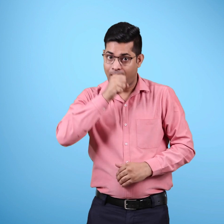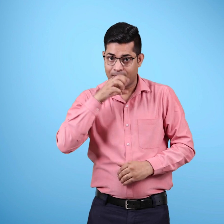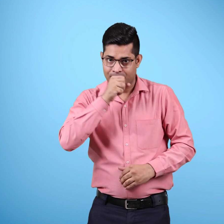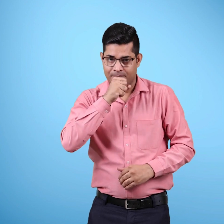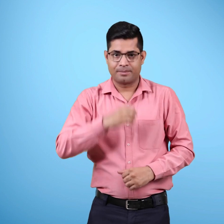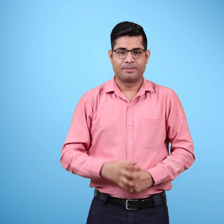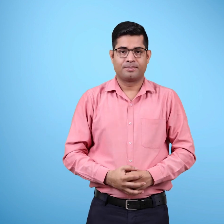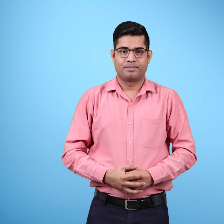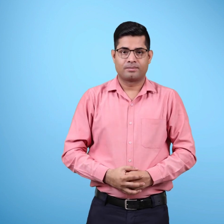Mango,